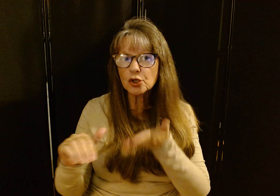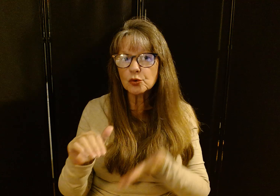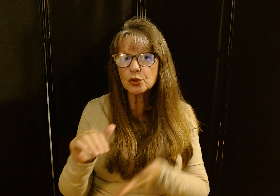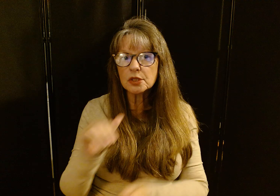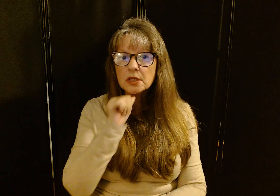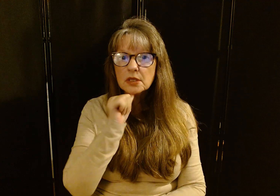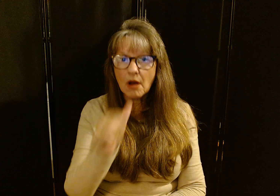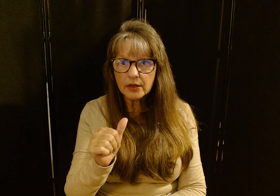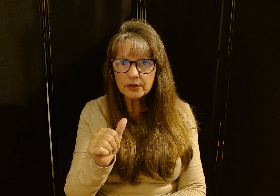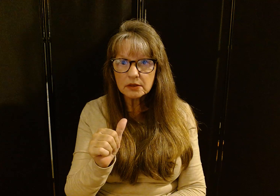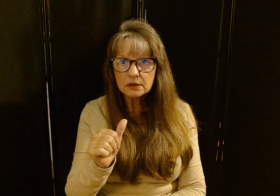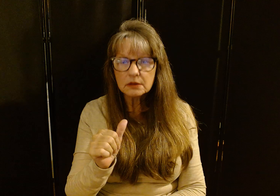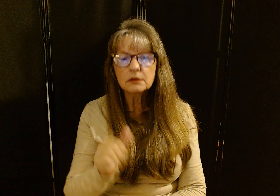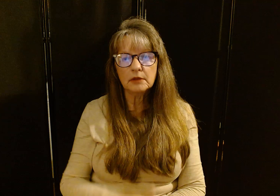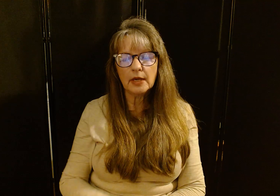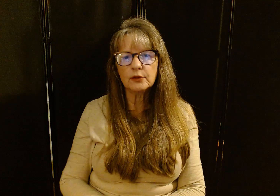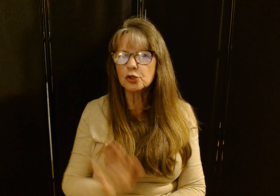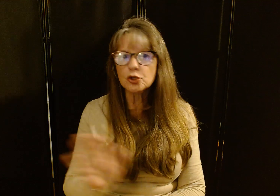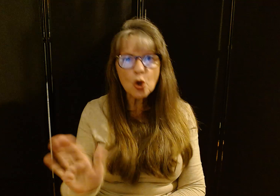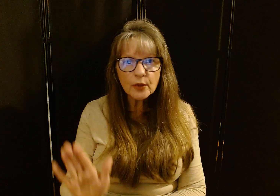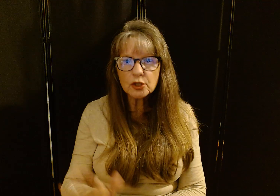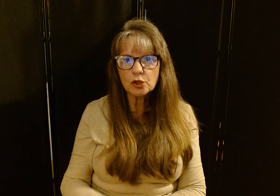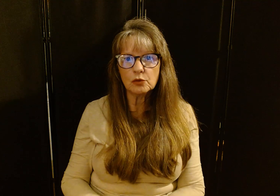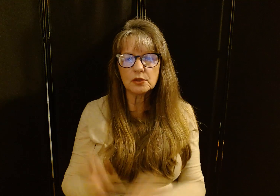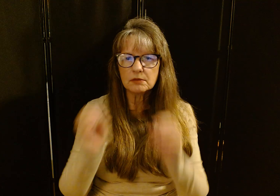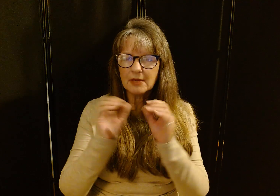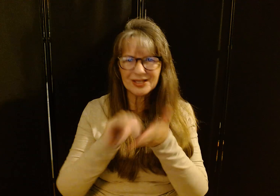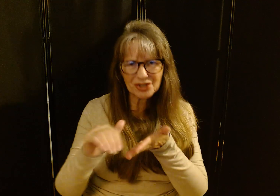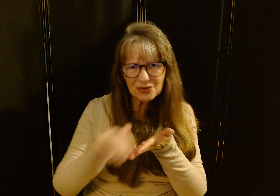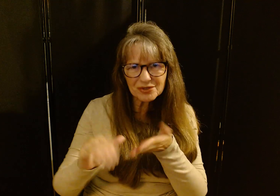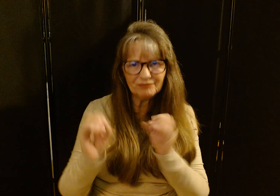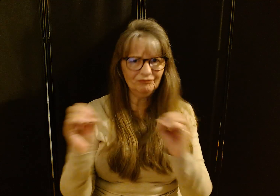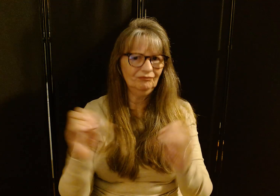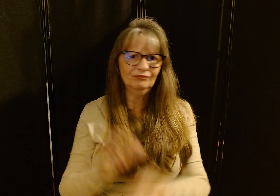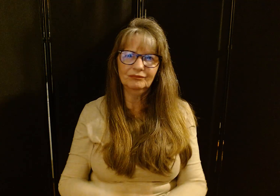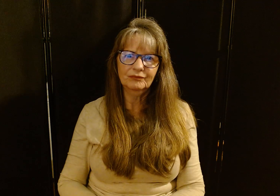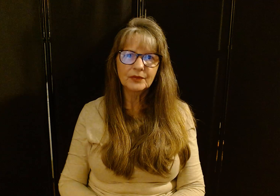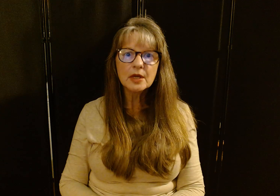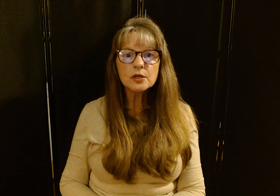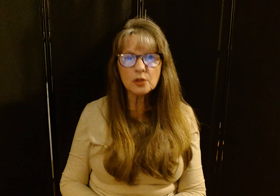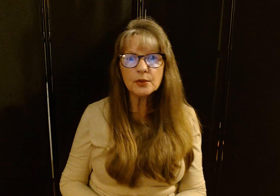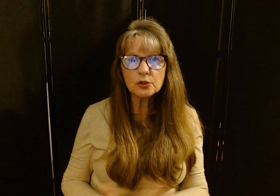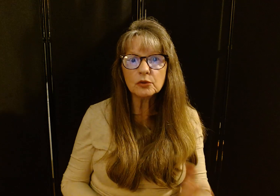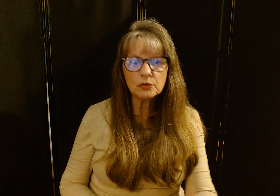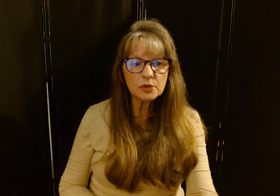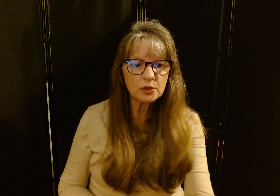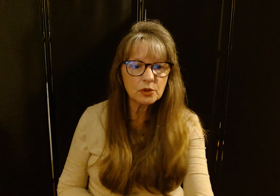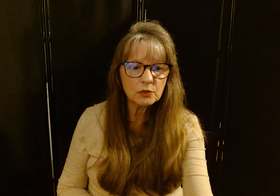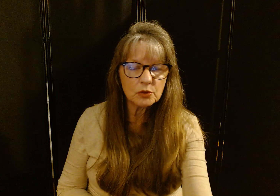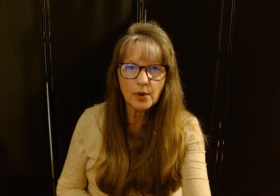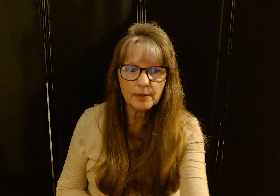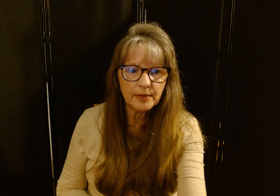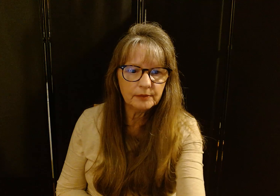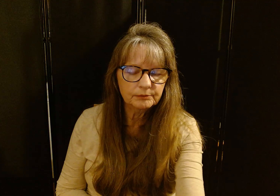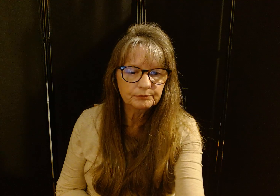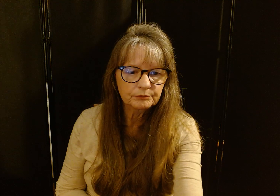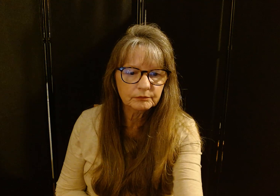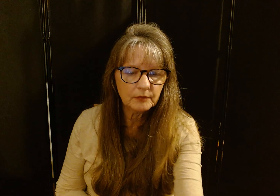excuse not, right? There's no excuse. Excuse, So we do use excuse quite a bit.